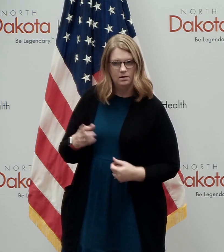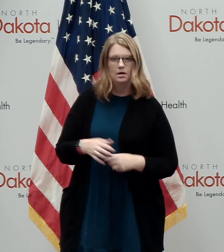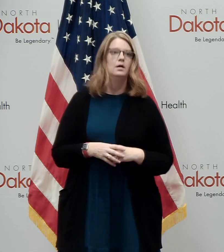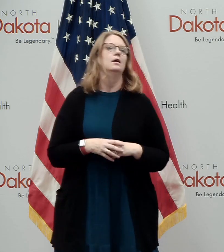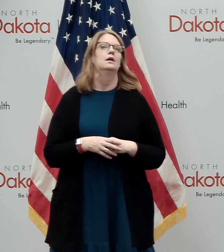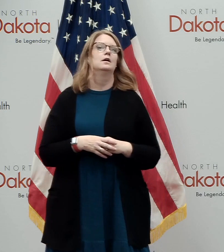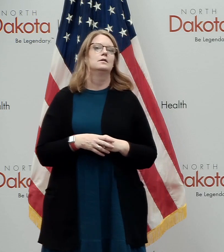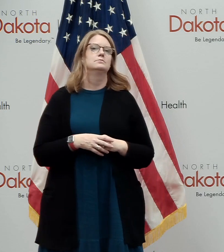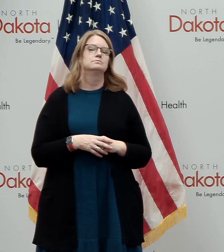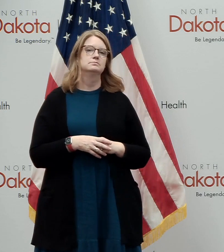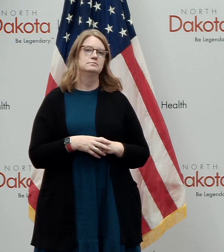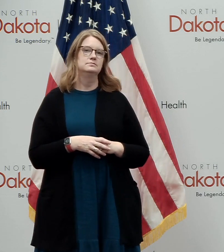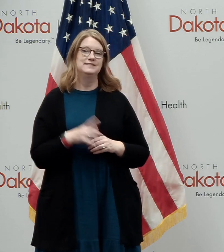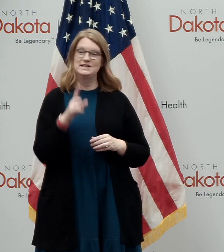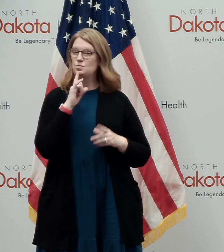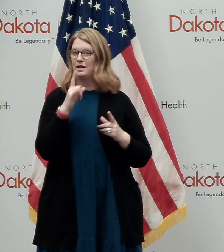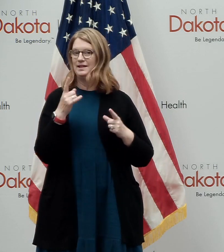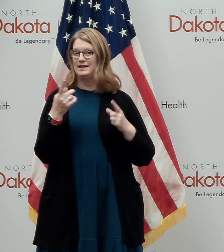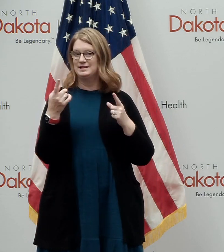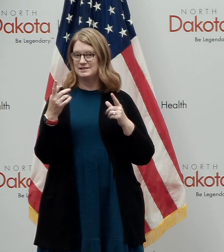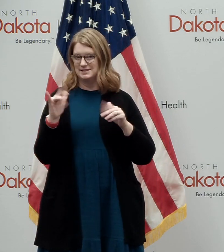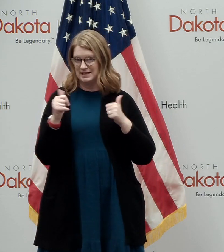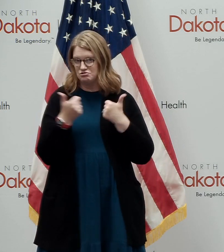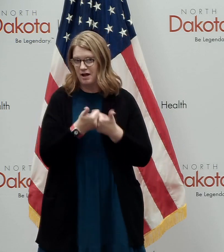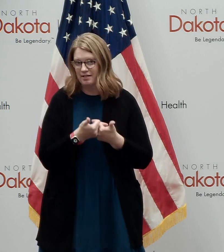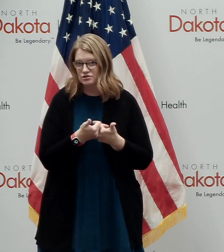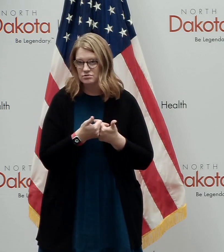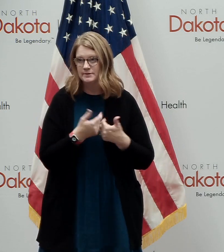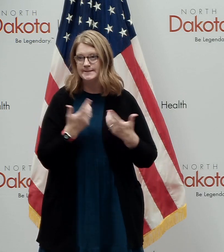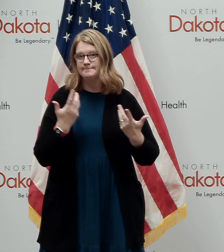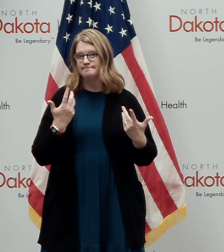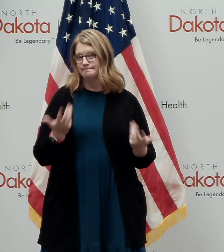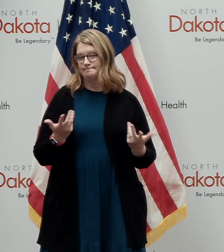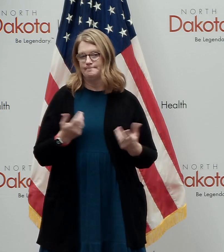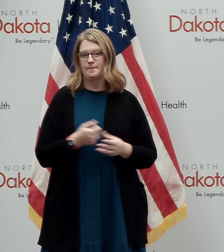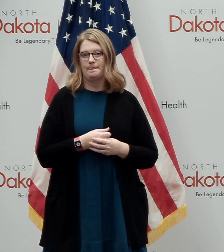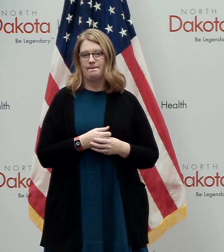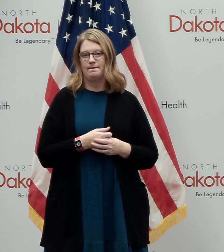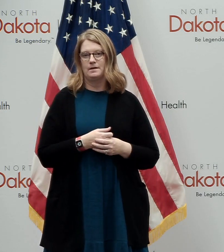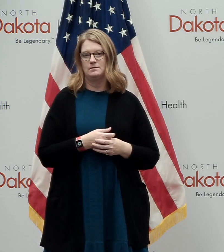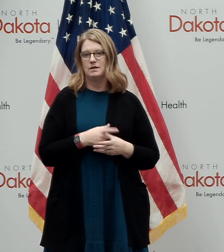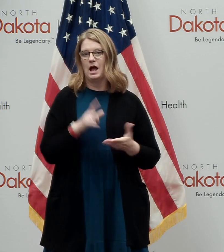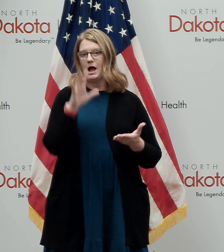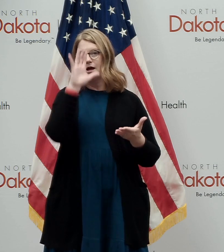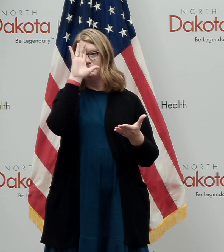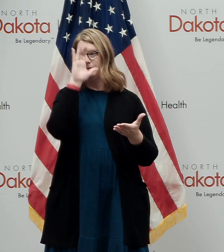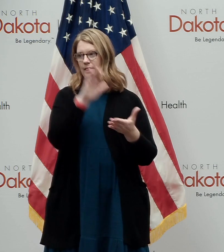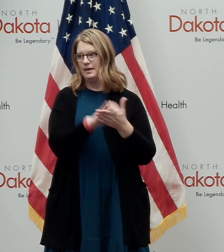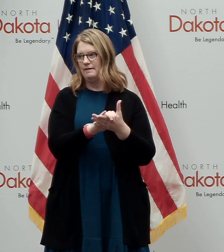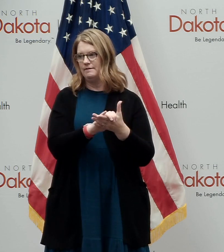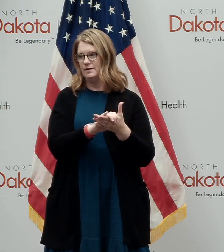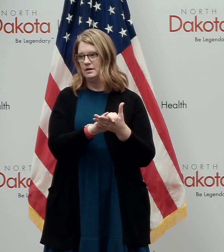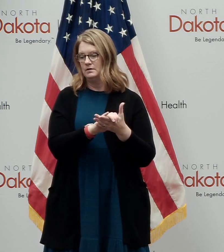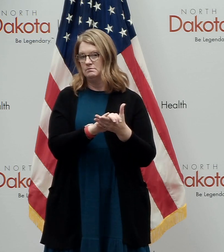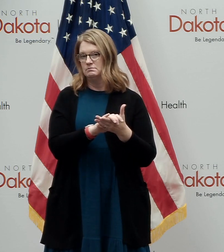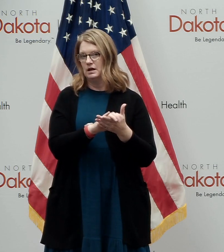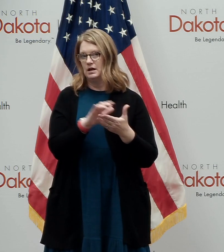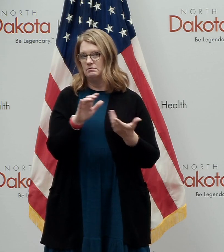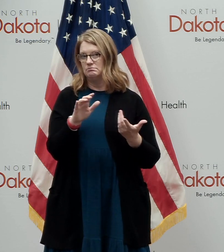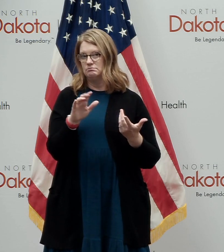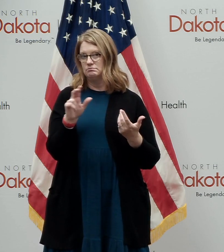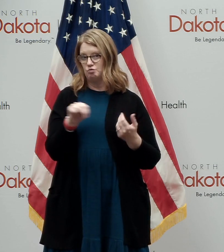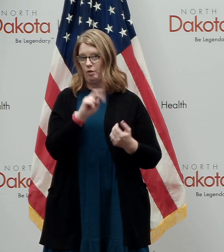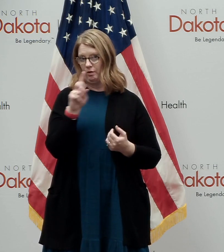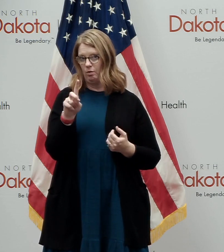challenge because of the duration of this thing, but I believe in the better nature of North Dakotans, and I